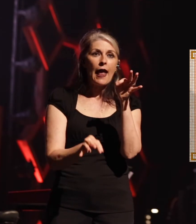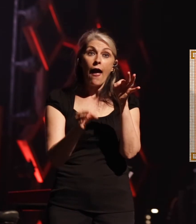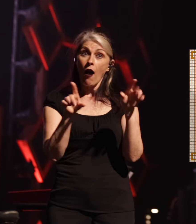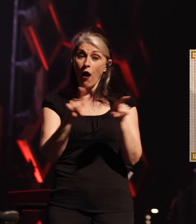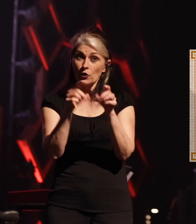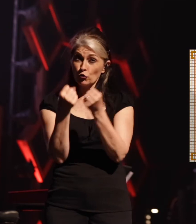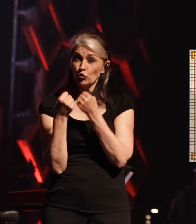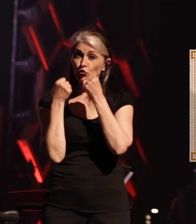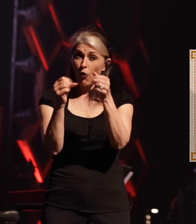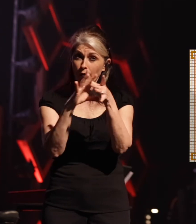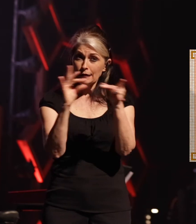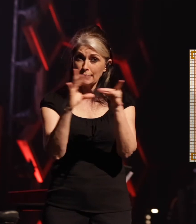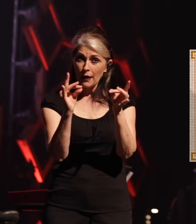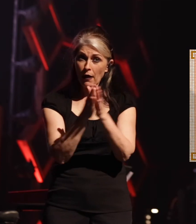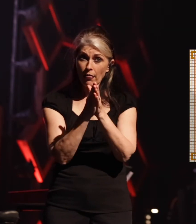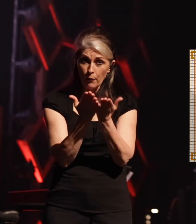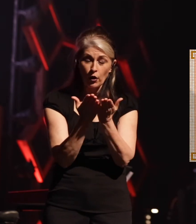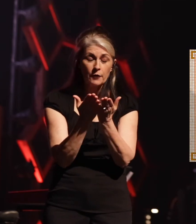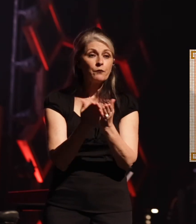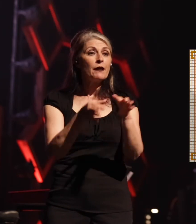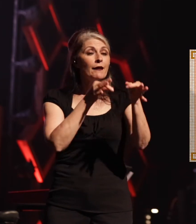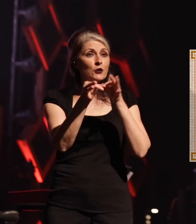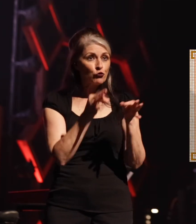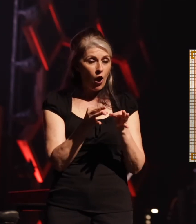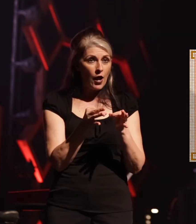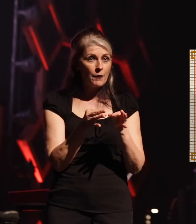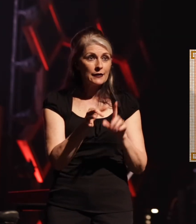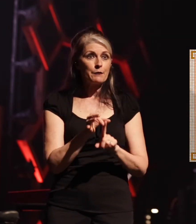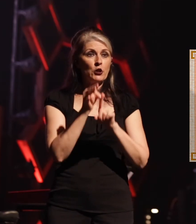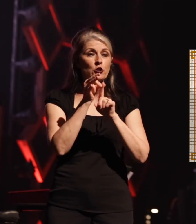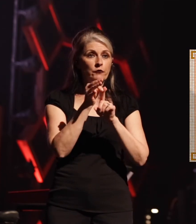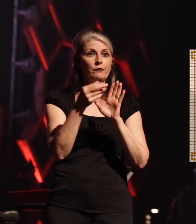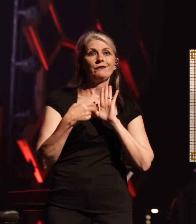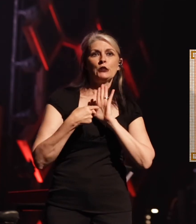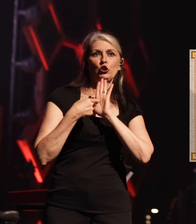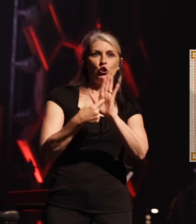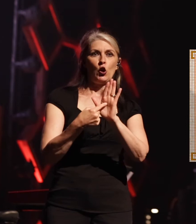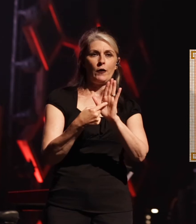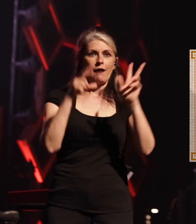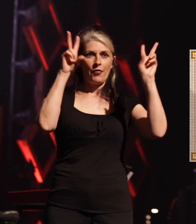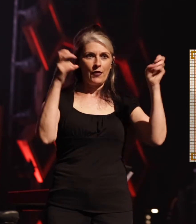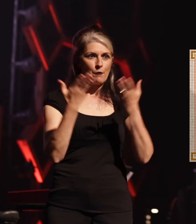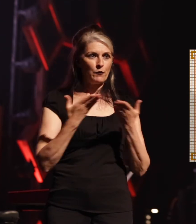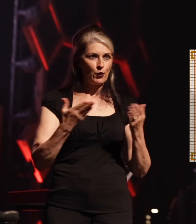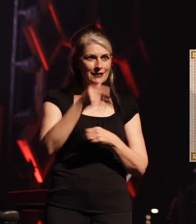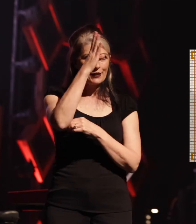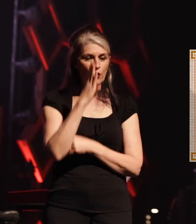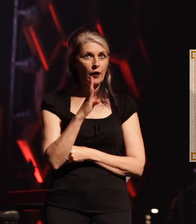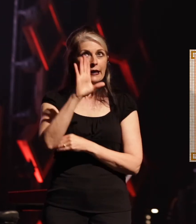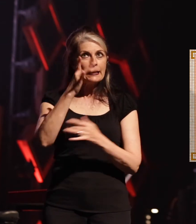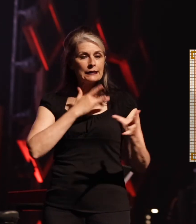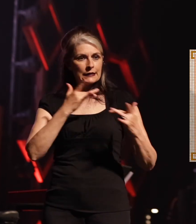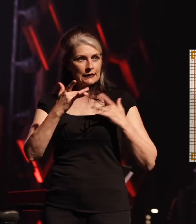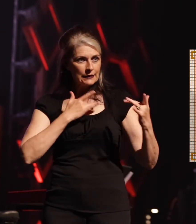Exodus, a book often described as especially reflecting the theme of the presence of God, God's concern to center himself among